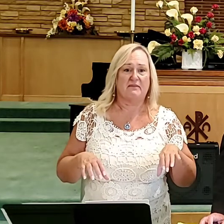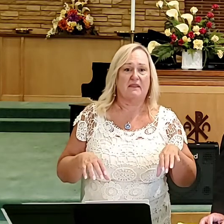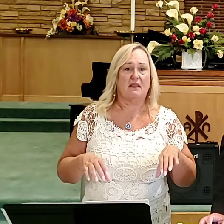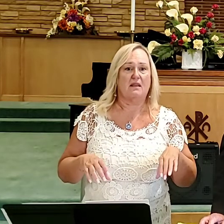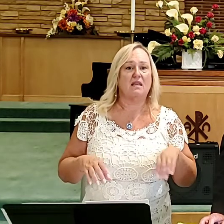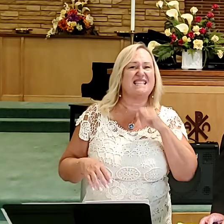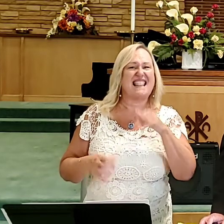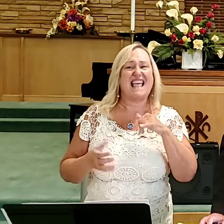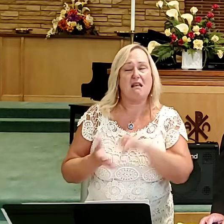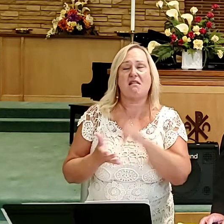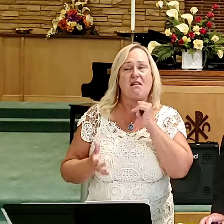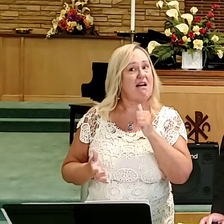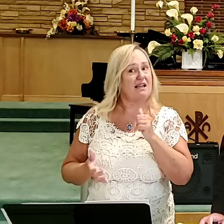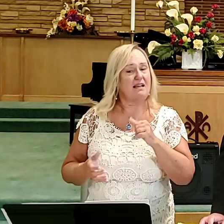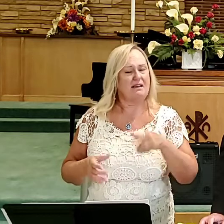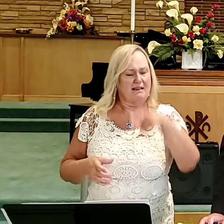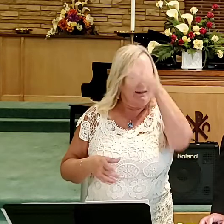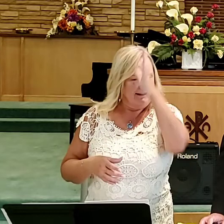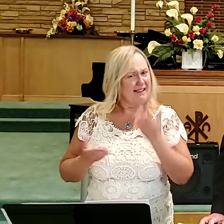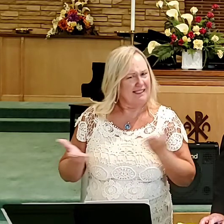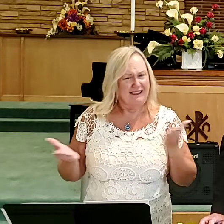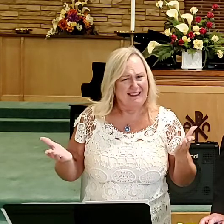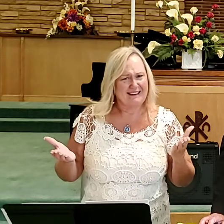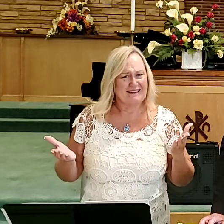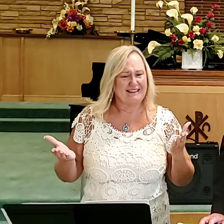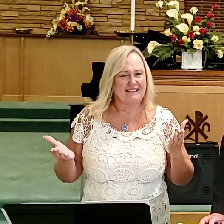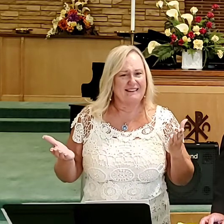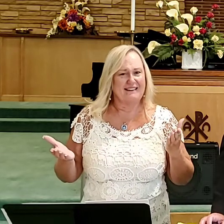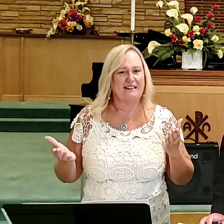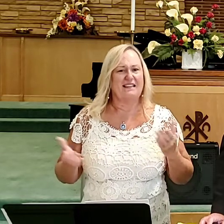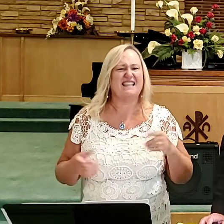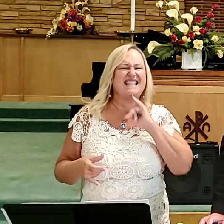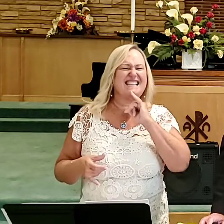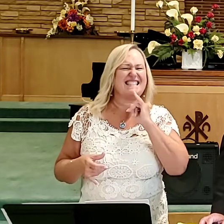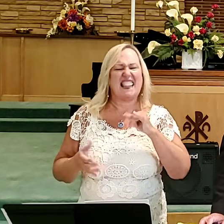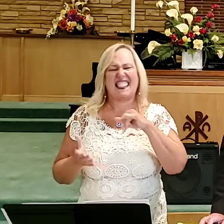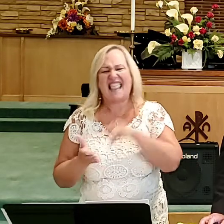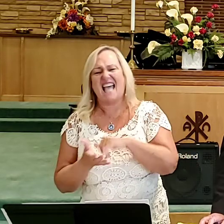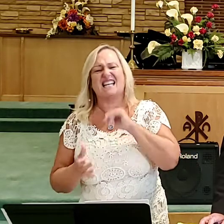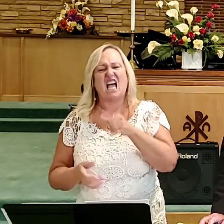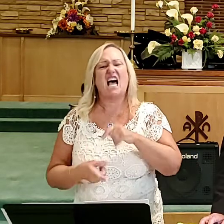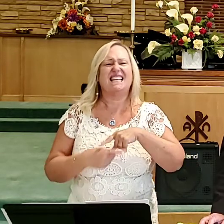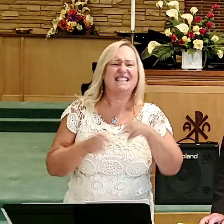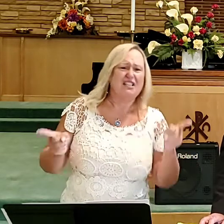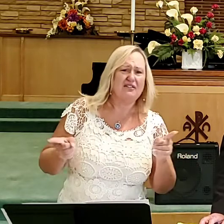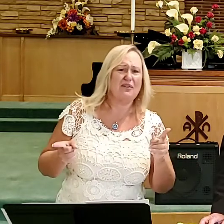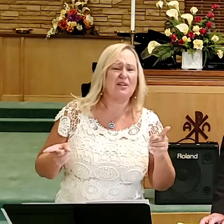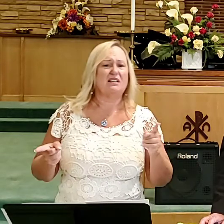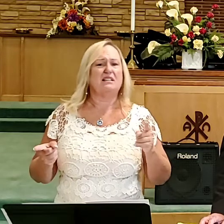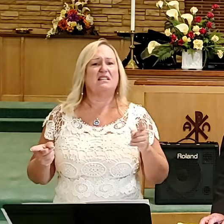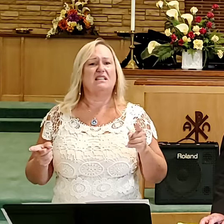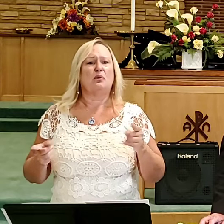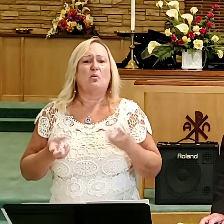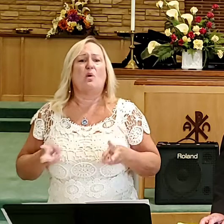Is that not a God thing? Is that not an alternative